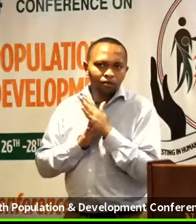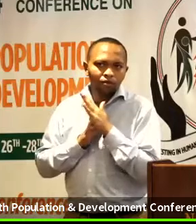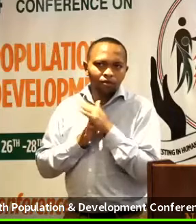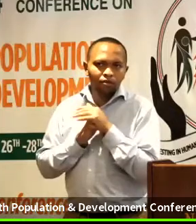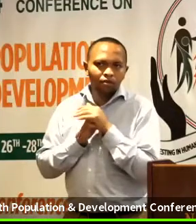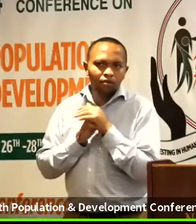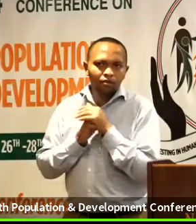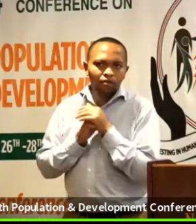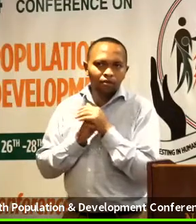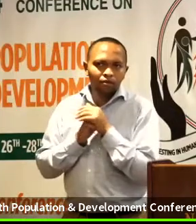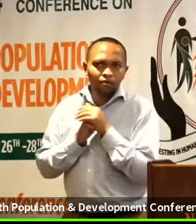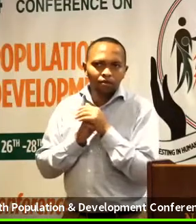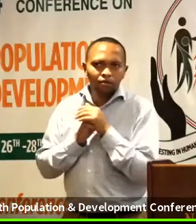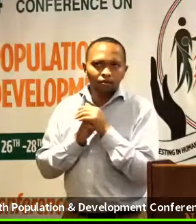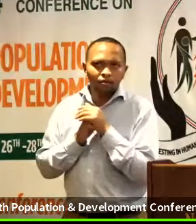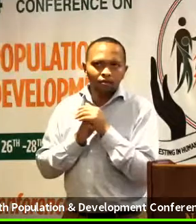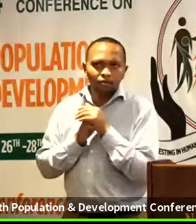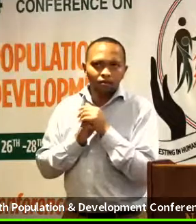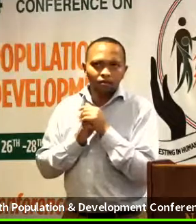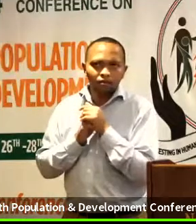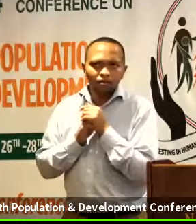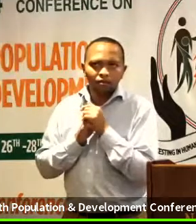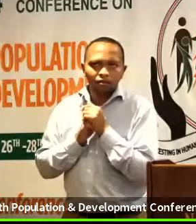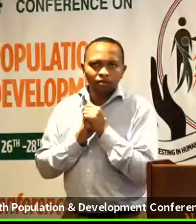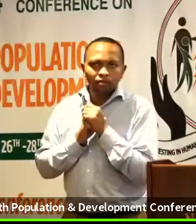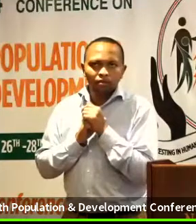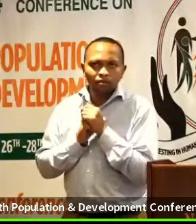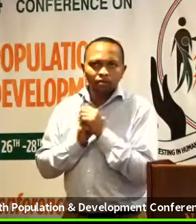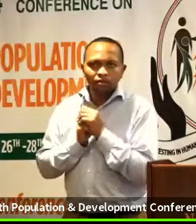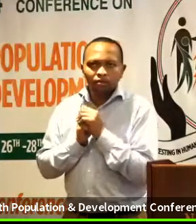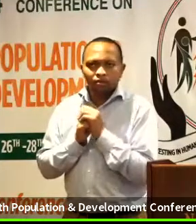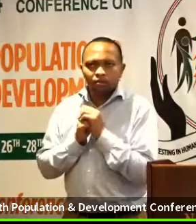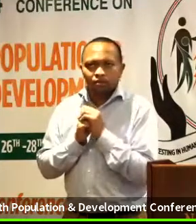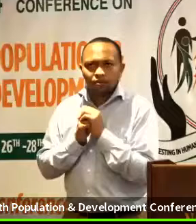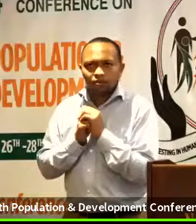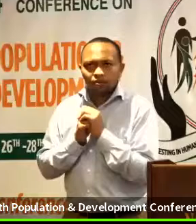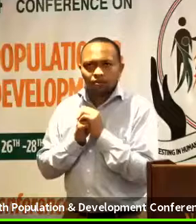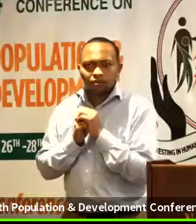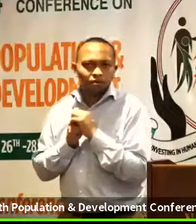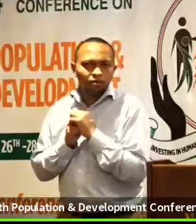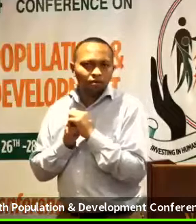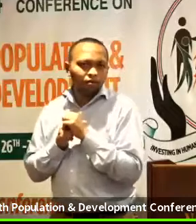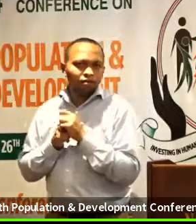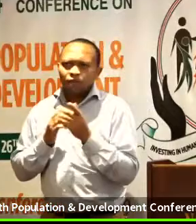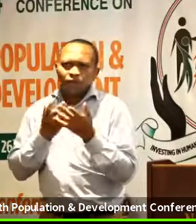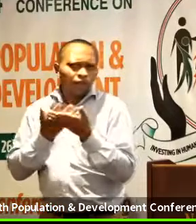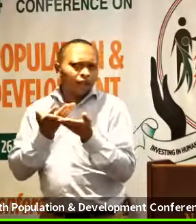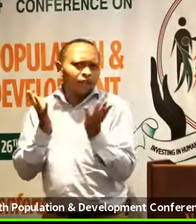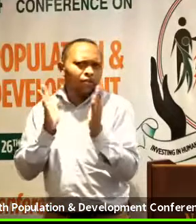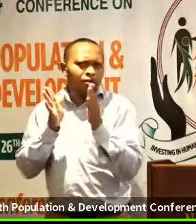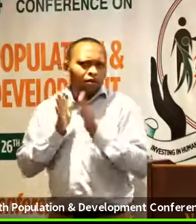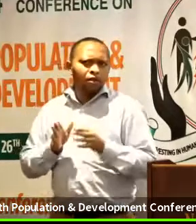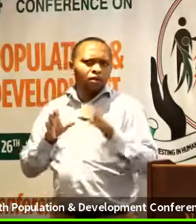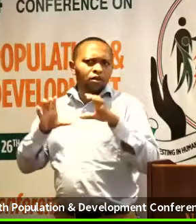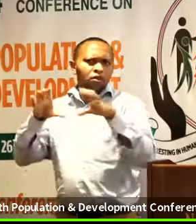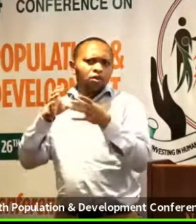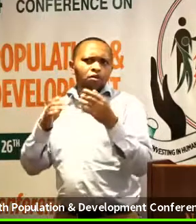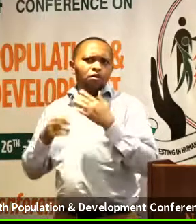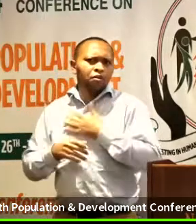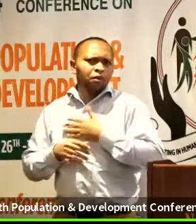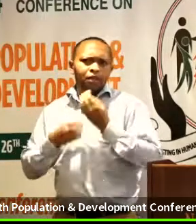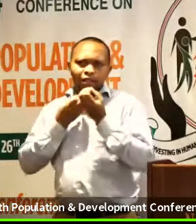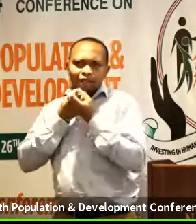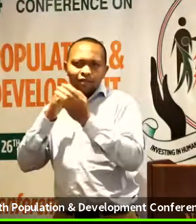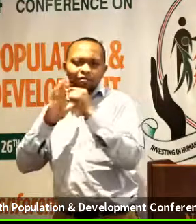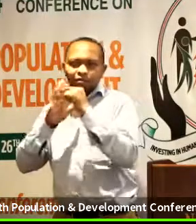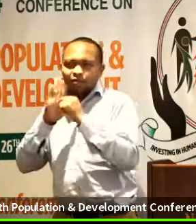The team, if you are a participant of that session, you can just give us what transpired there. Or the rapporteur